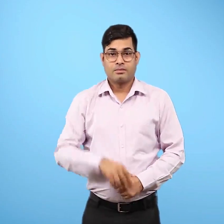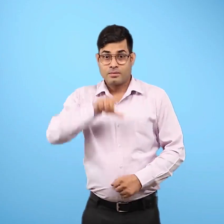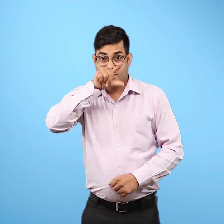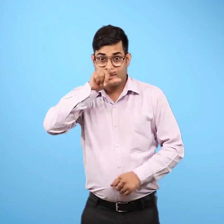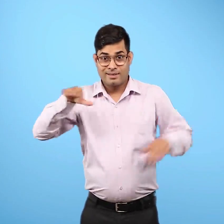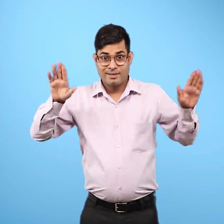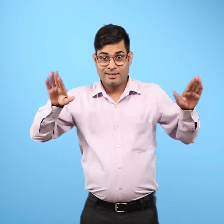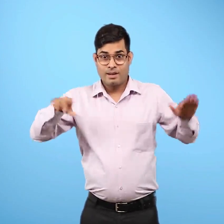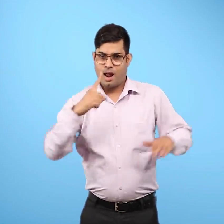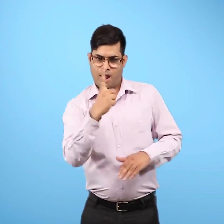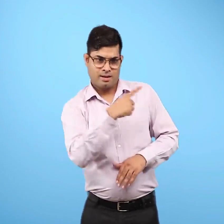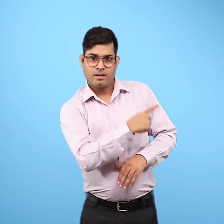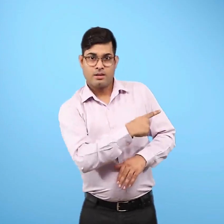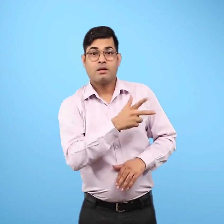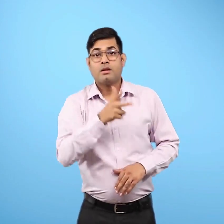Bird 1 says,